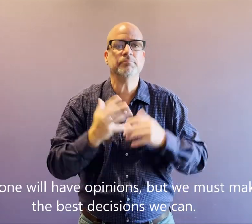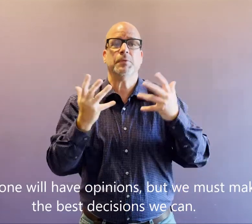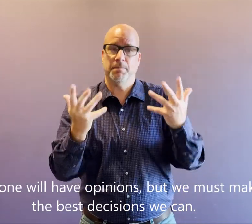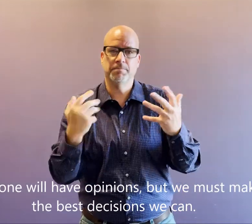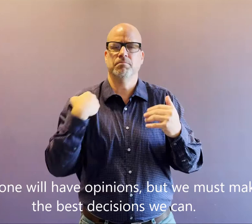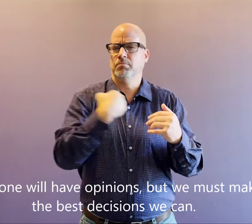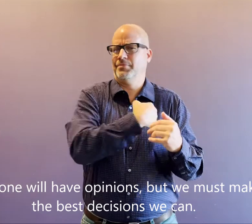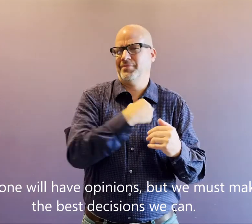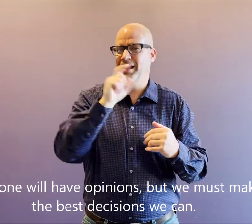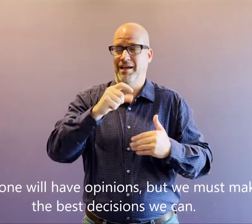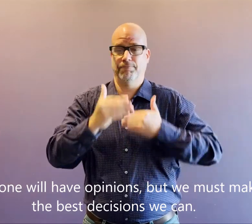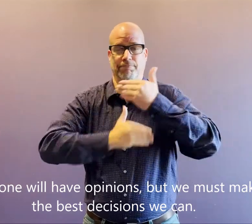Everyone will have opinions.